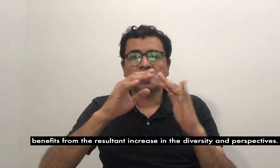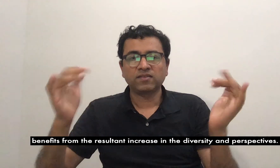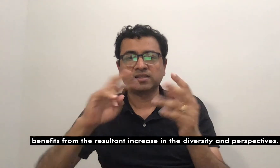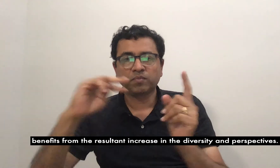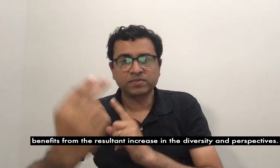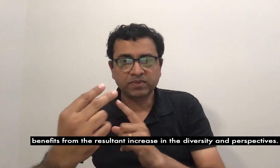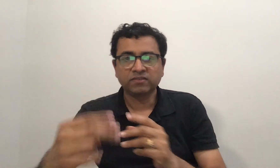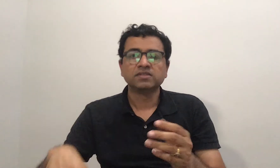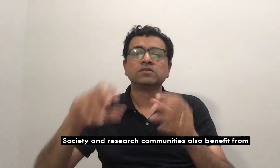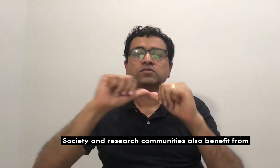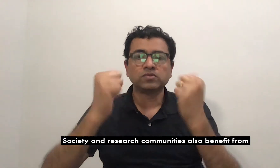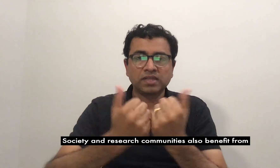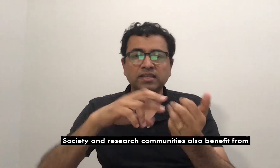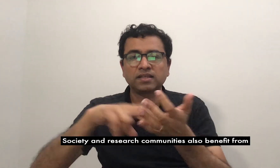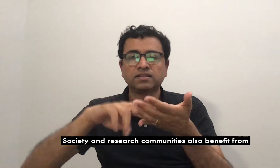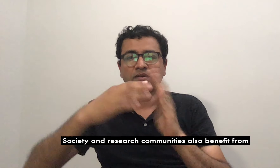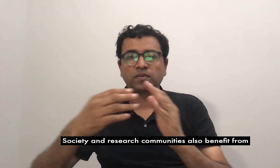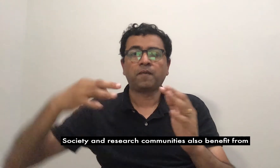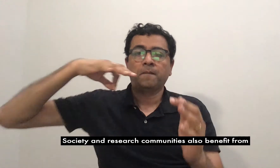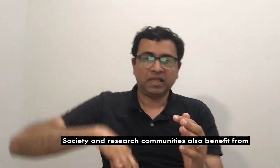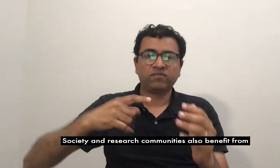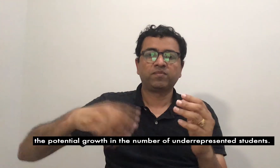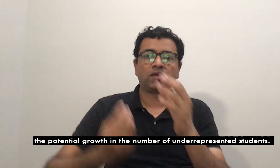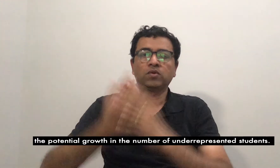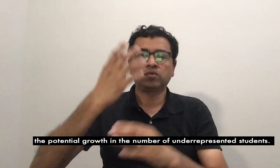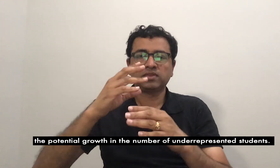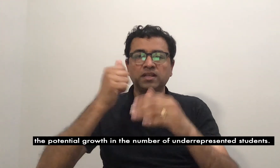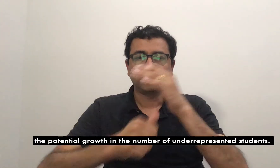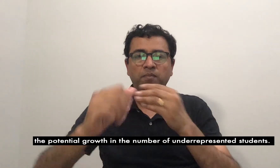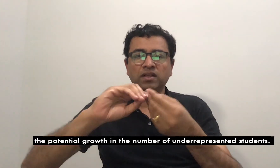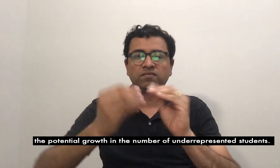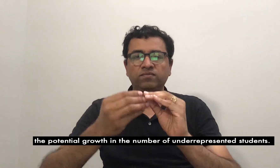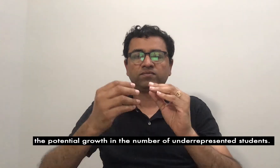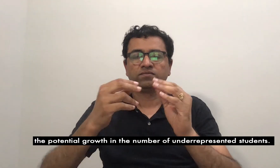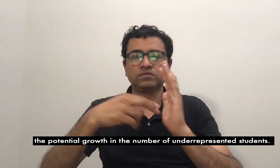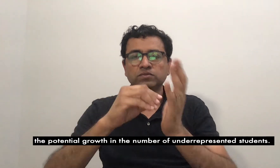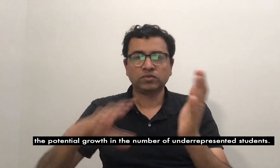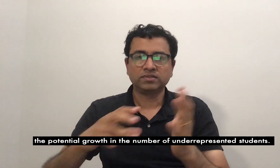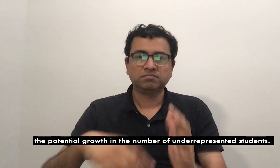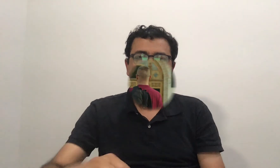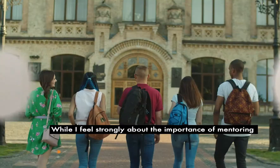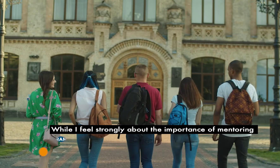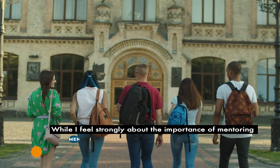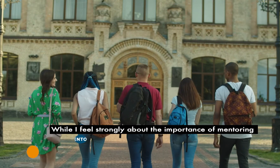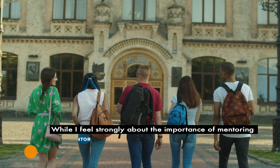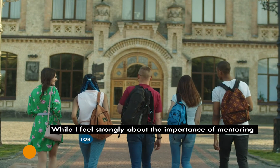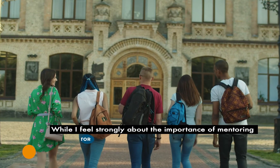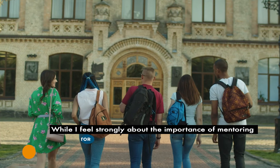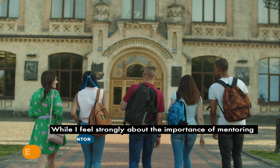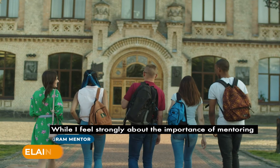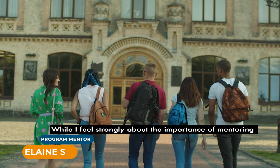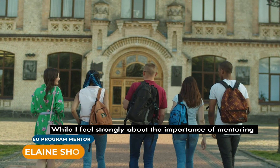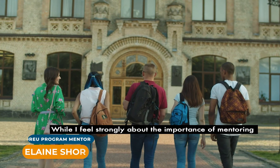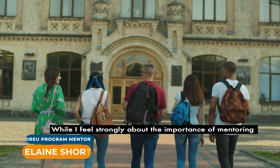the diversity of perspectives. Society and research communities also benefit from the potential growth in the number of underrepresented students. While I feel